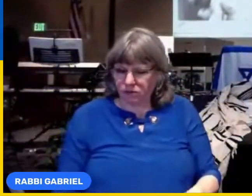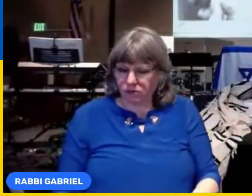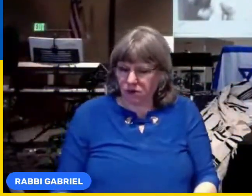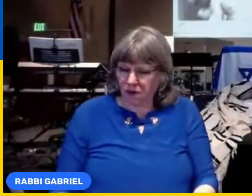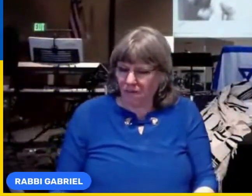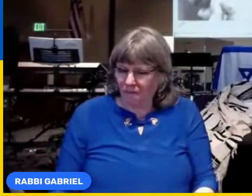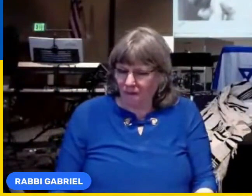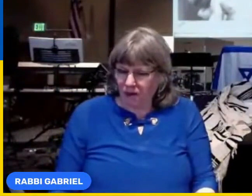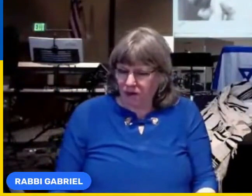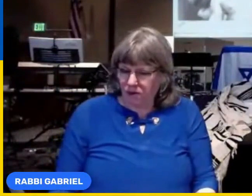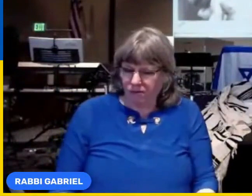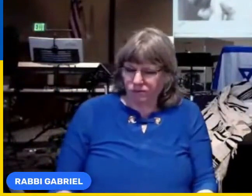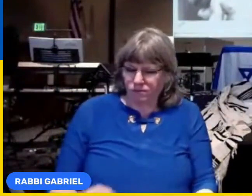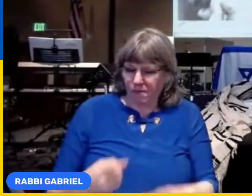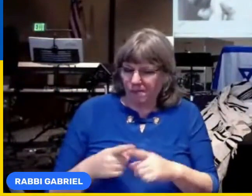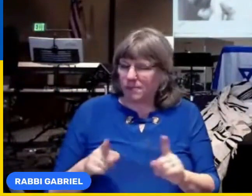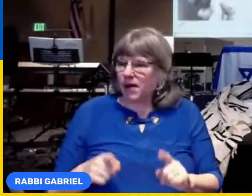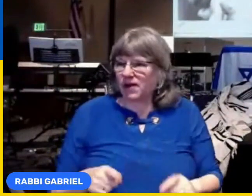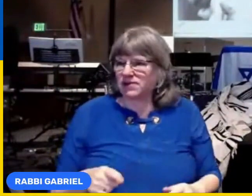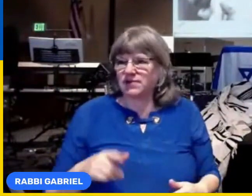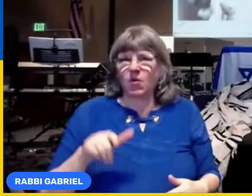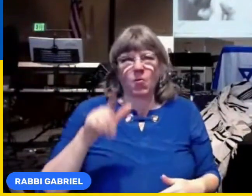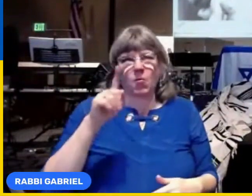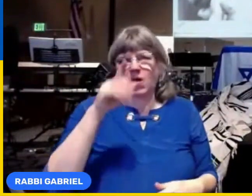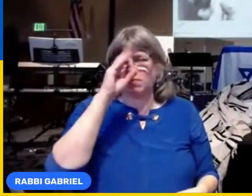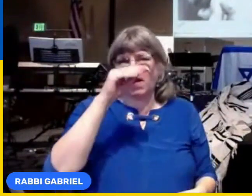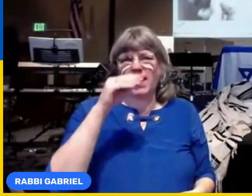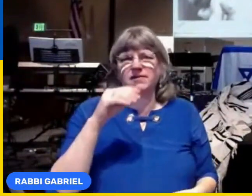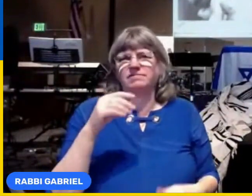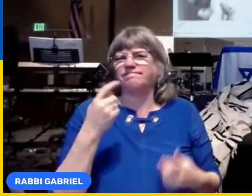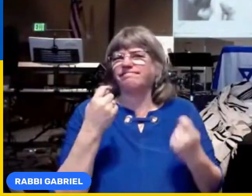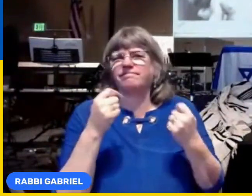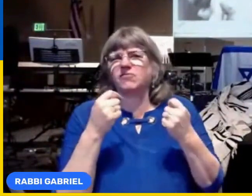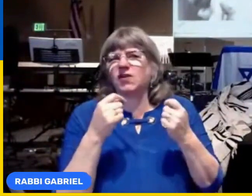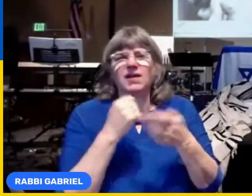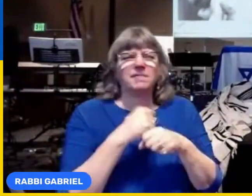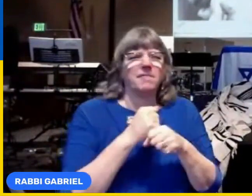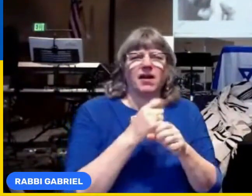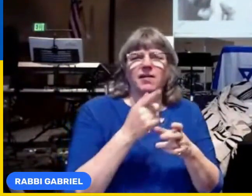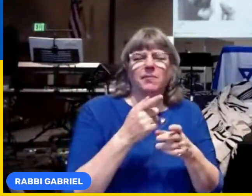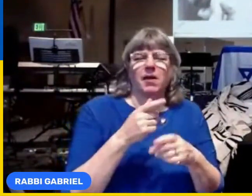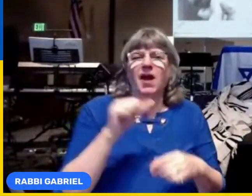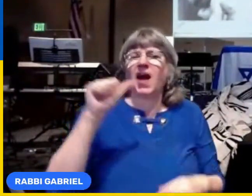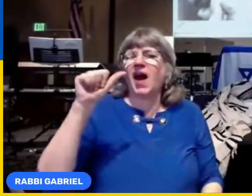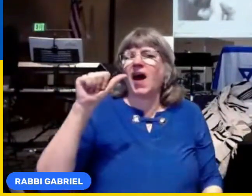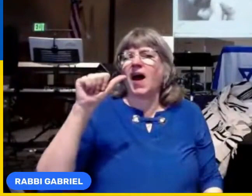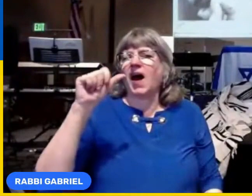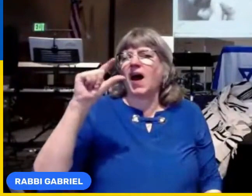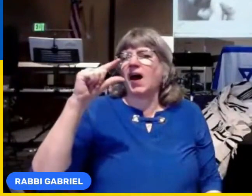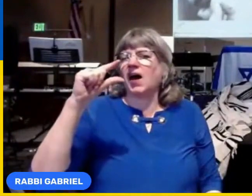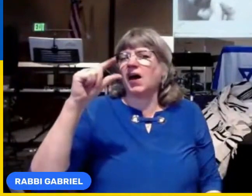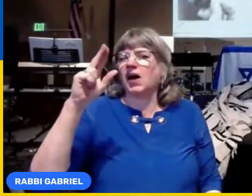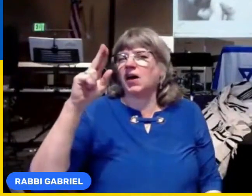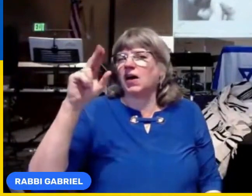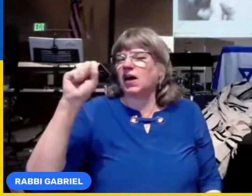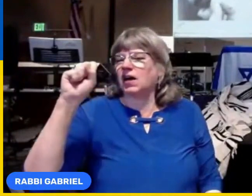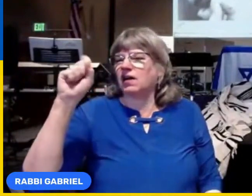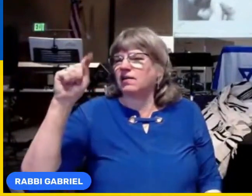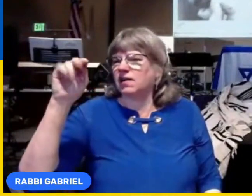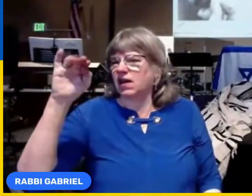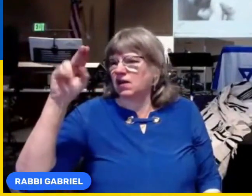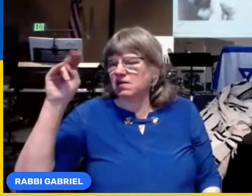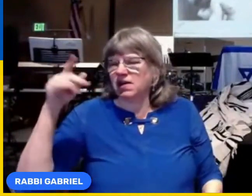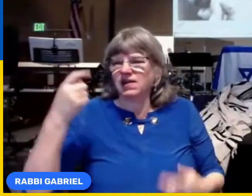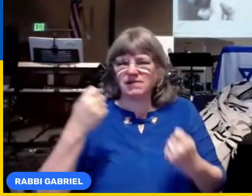unknown reasons, Agostino abandoned the project after doing only a little work, mostly roughing out around the lids.